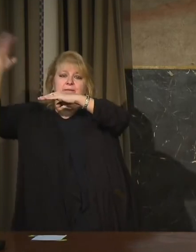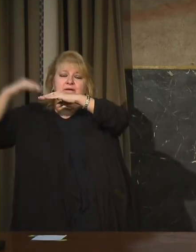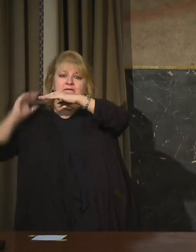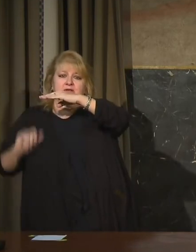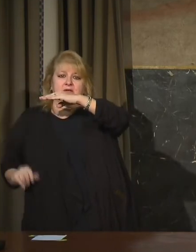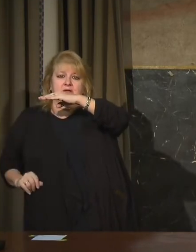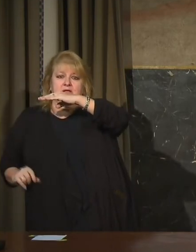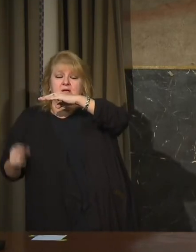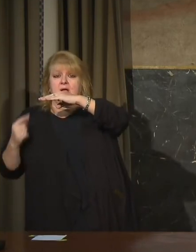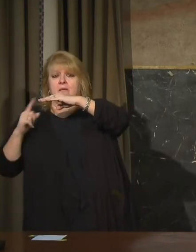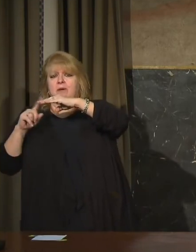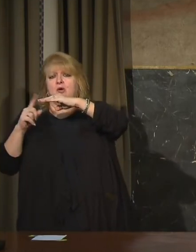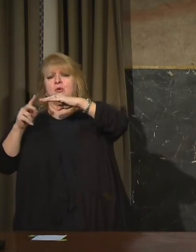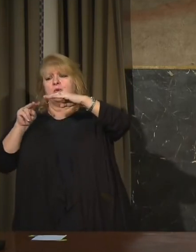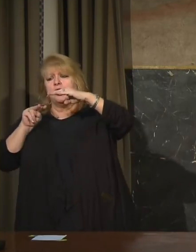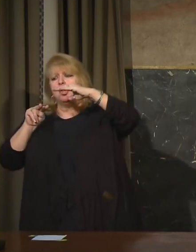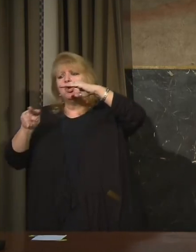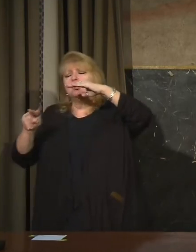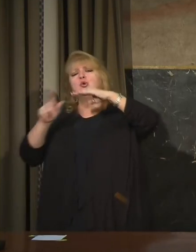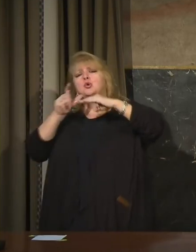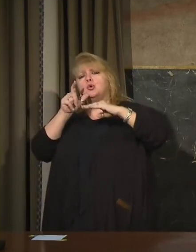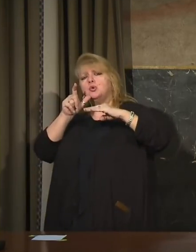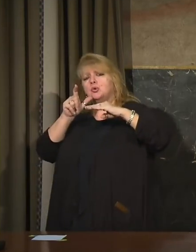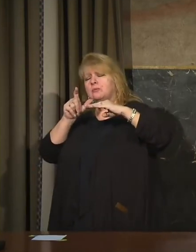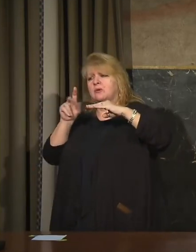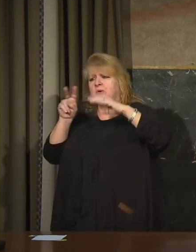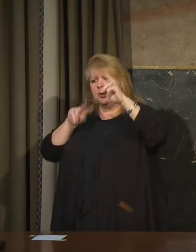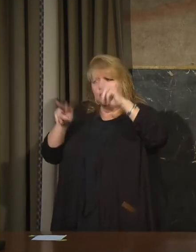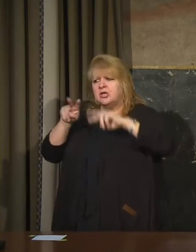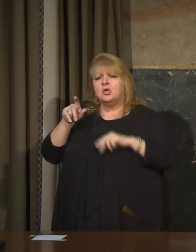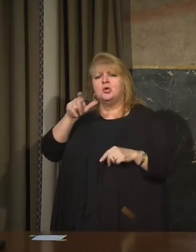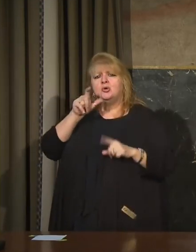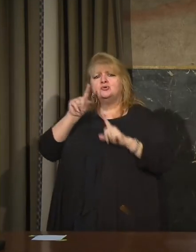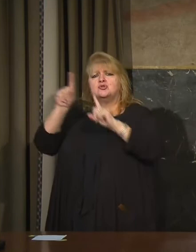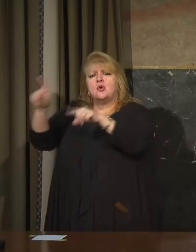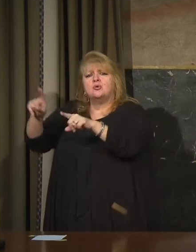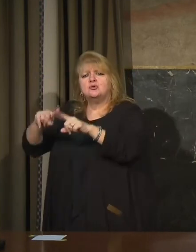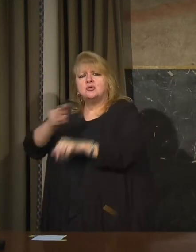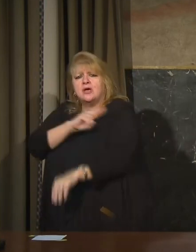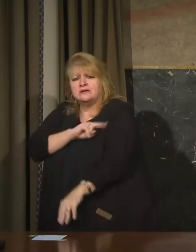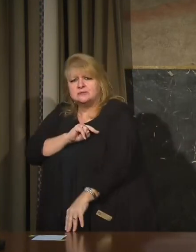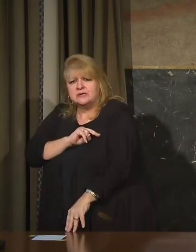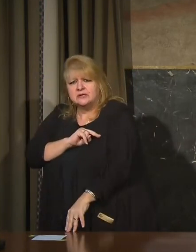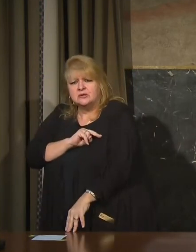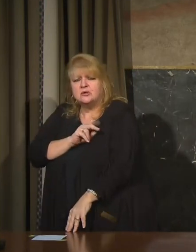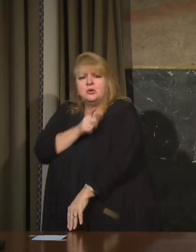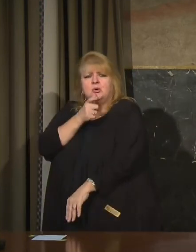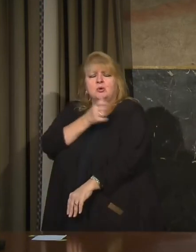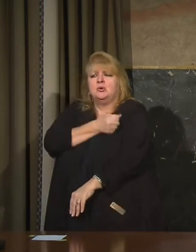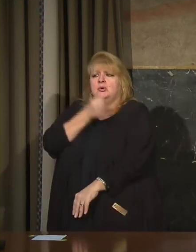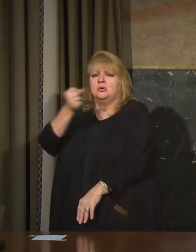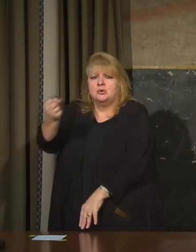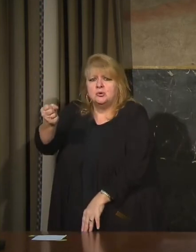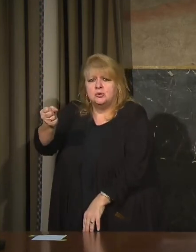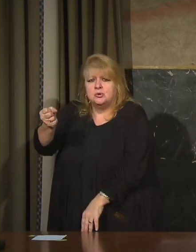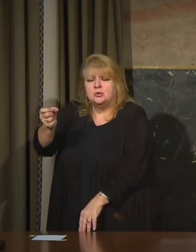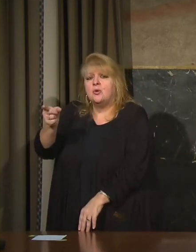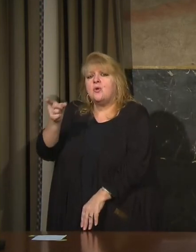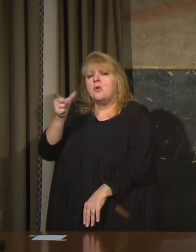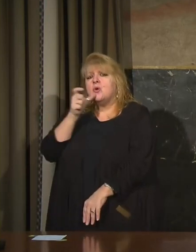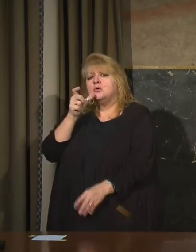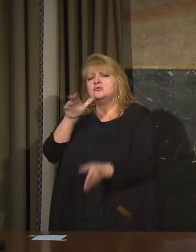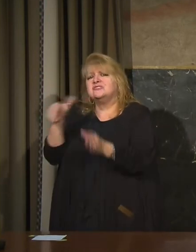when we looked at who's going to the hospital in Louisiana and who's dying in Louisiana, the clear demarcation in terms of age was really 70. It